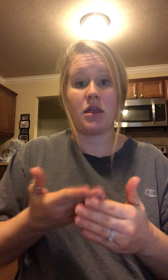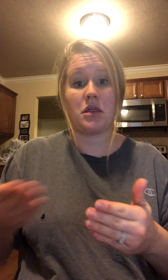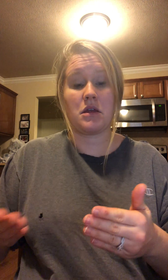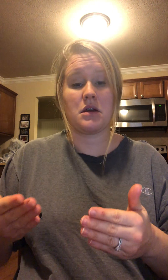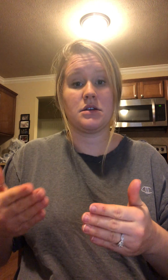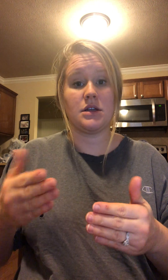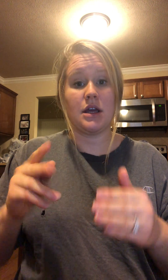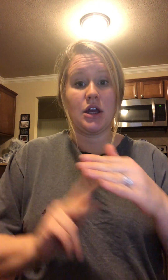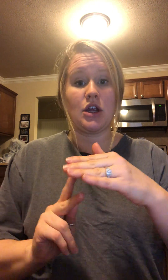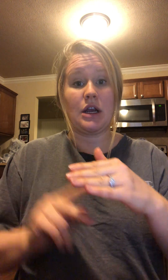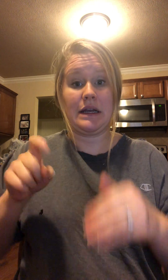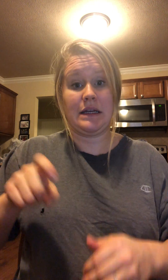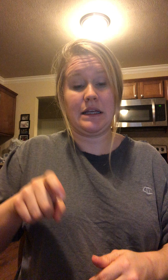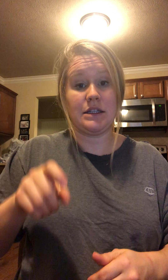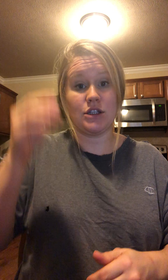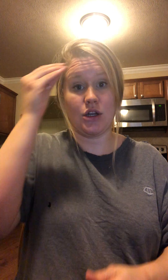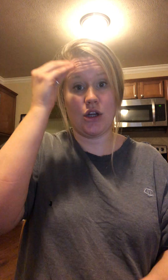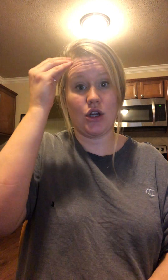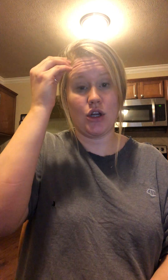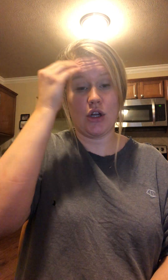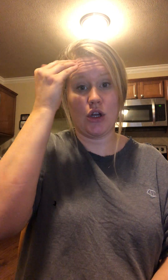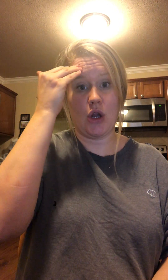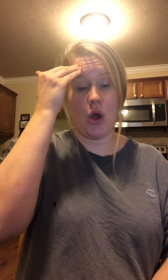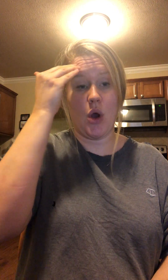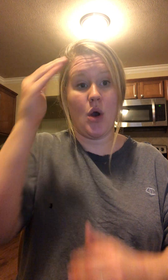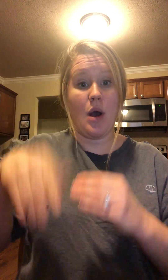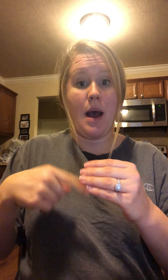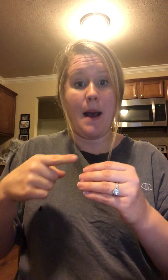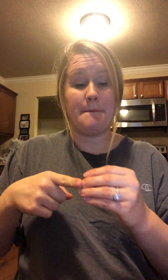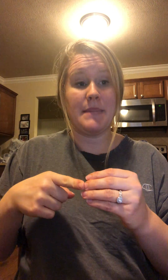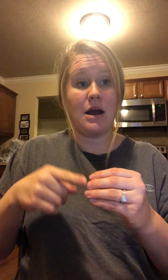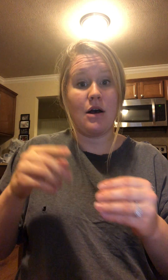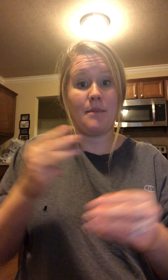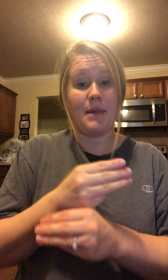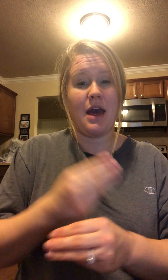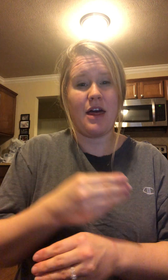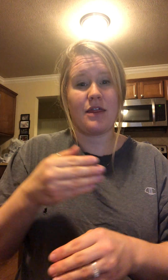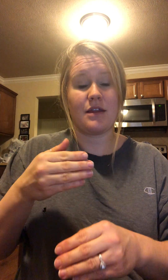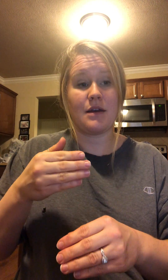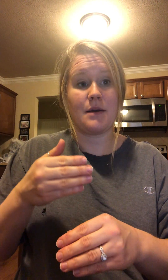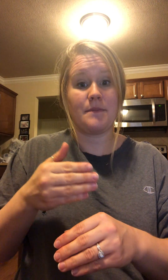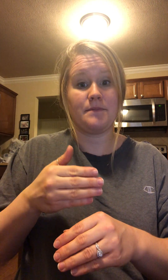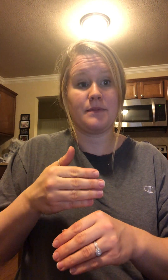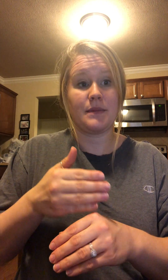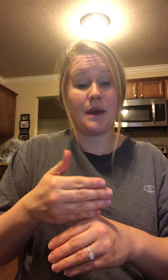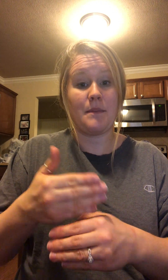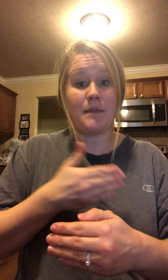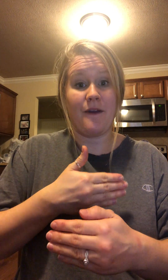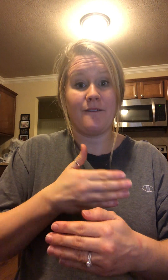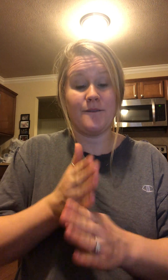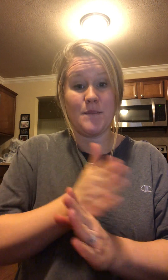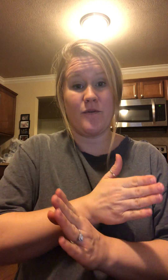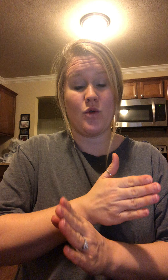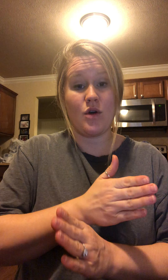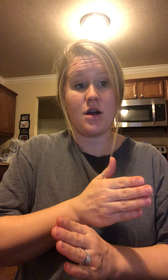to first grade. The neat thing with our math is we use a lot of manipulatives, so the kids get